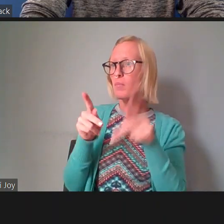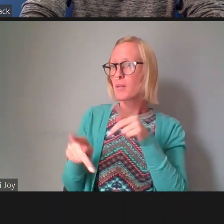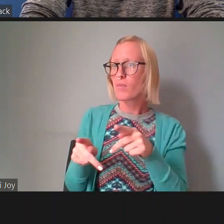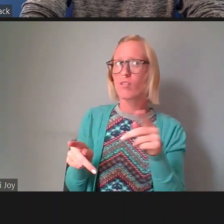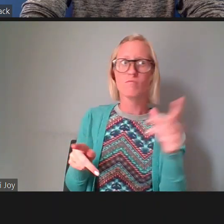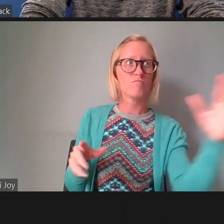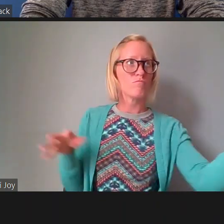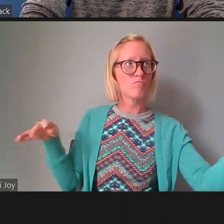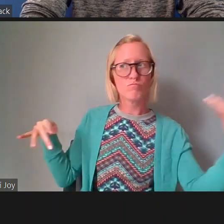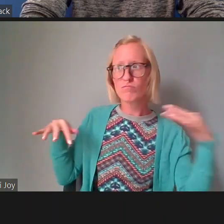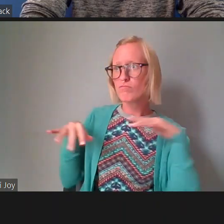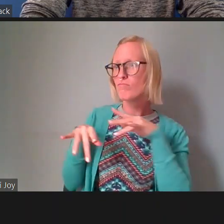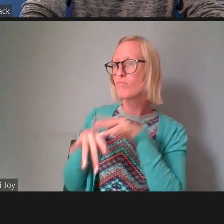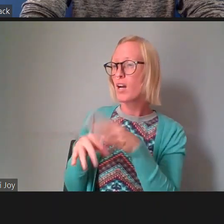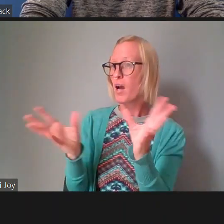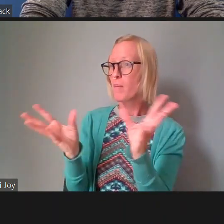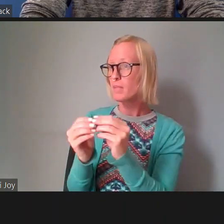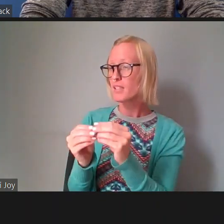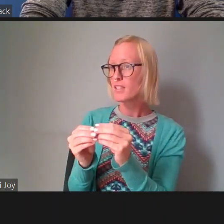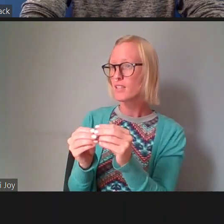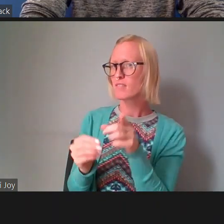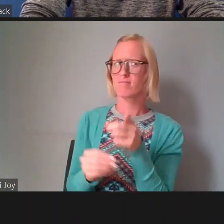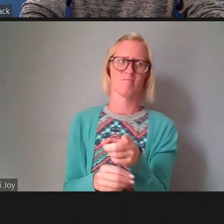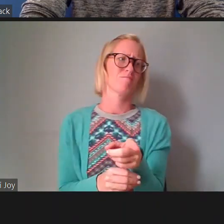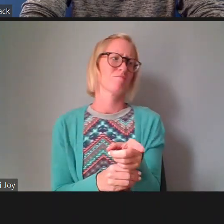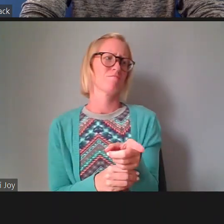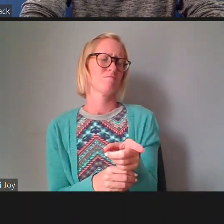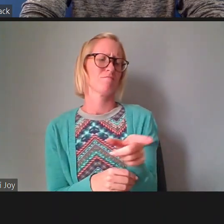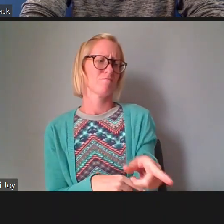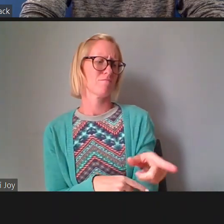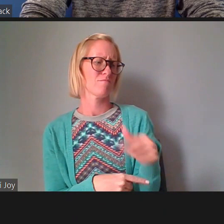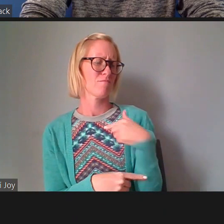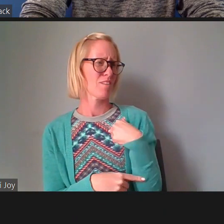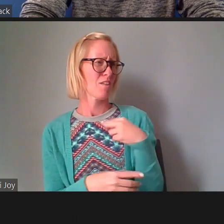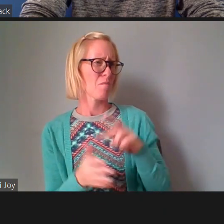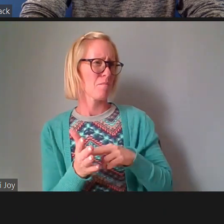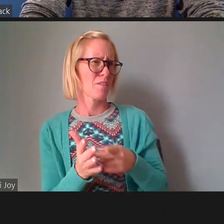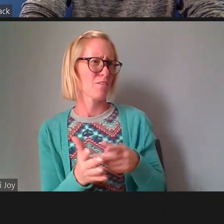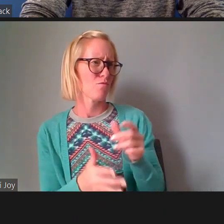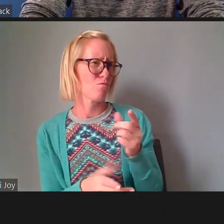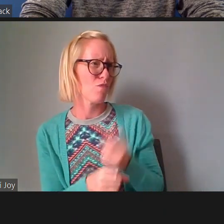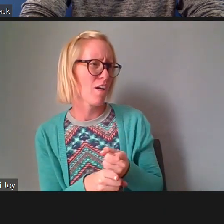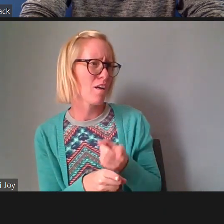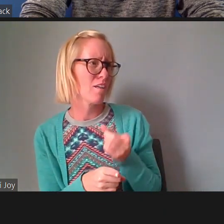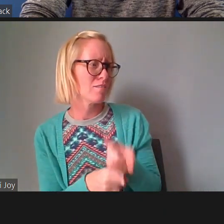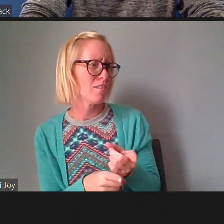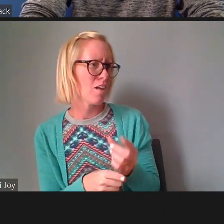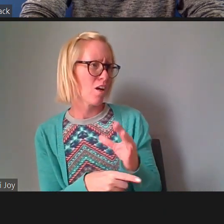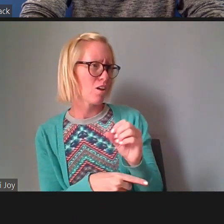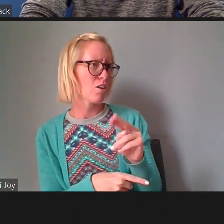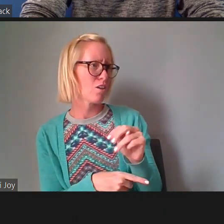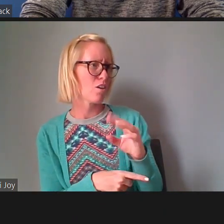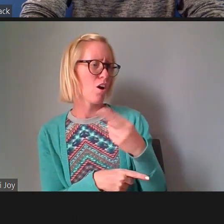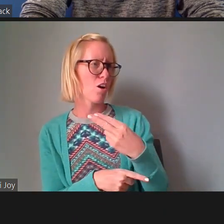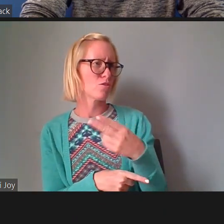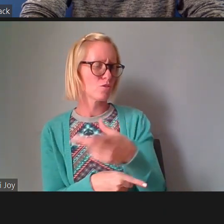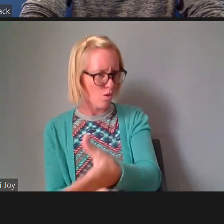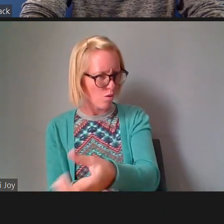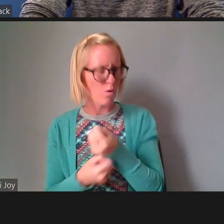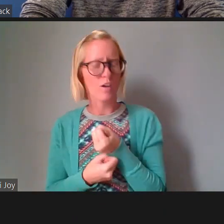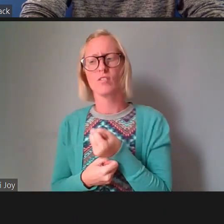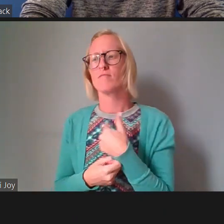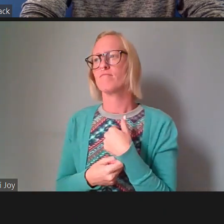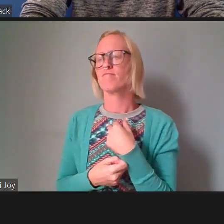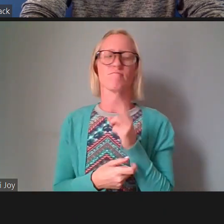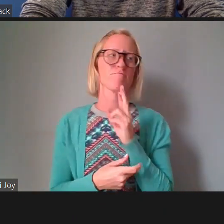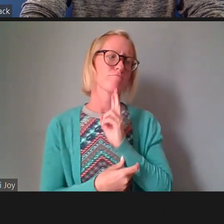hear us. He beamed at Ralph. That was what you meant, didn't you? That's why you got the conch out of the water.